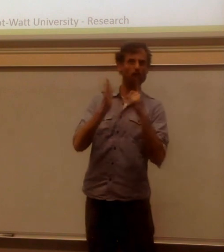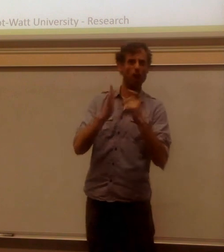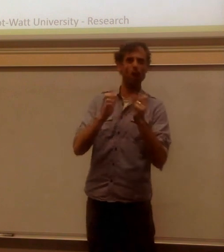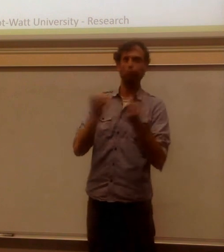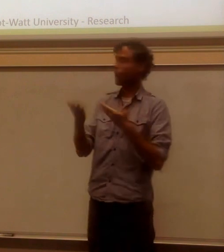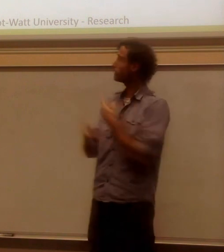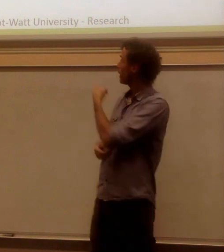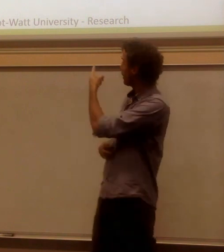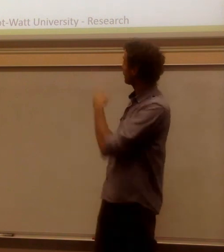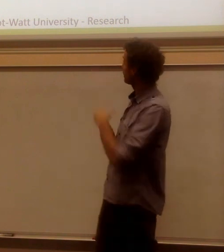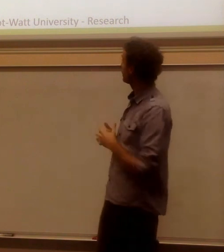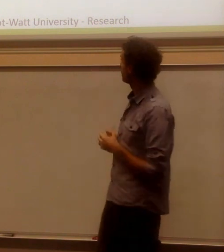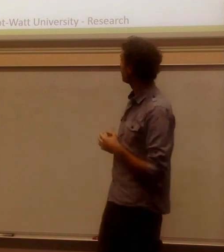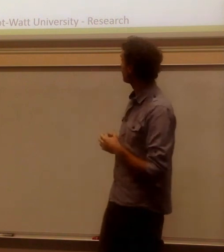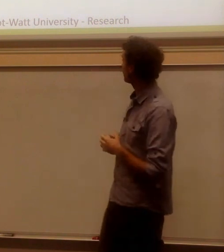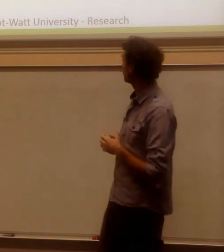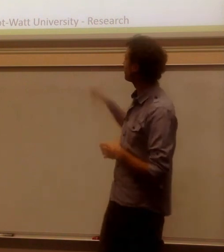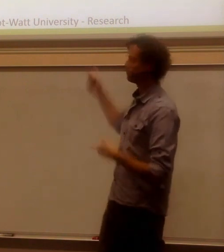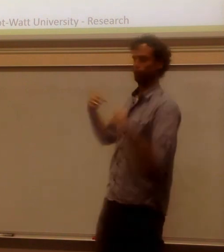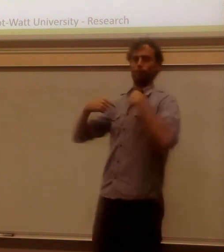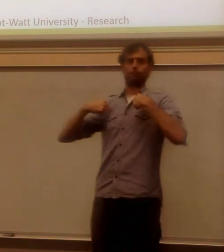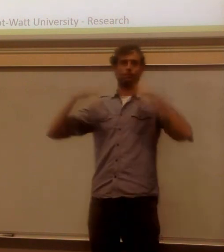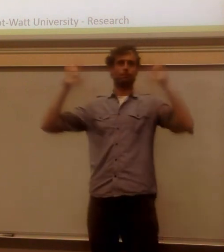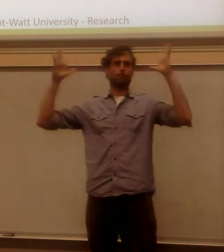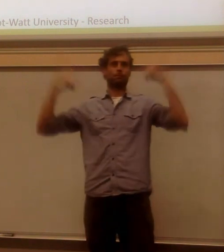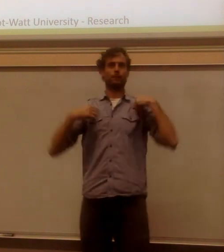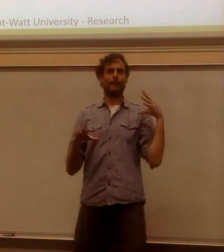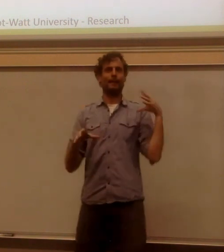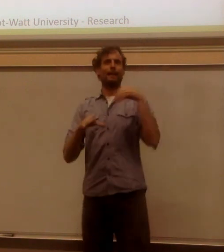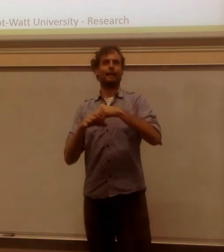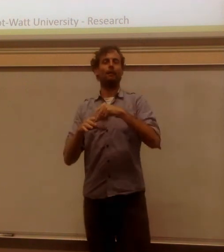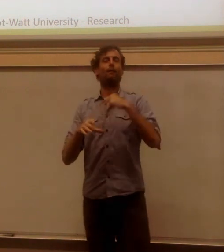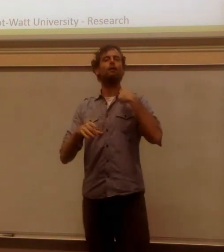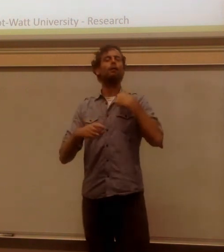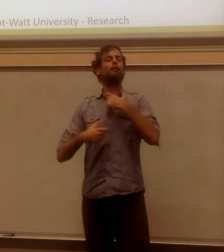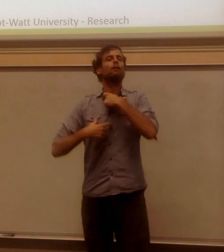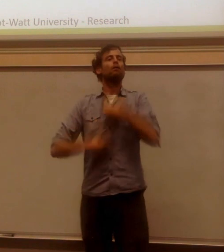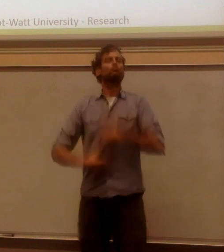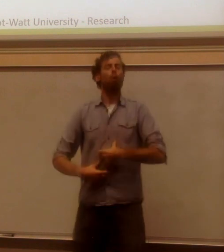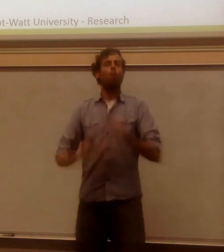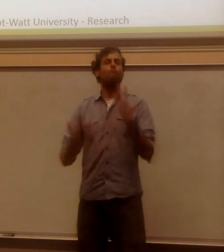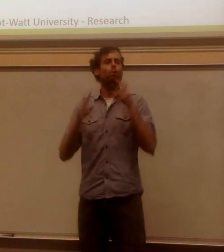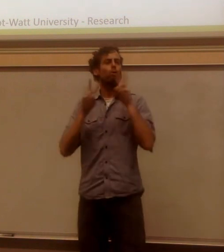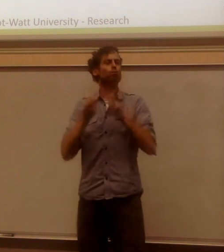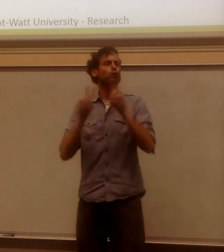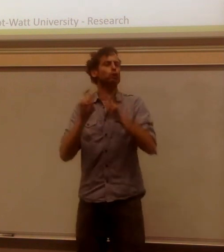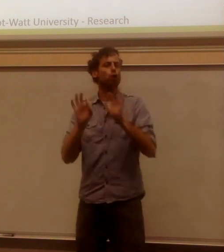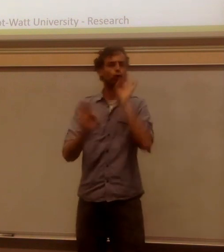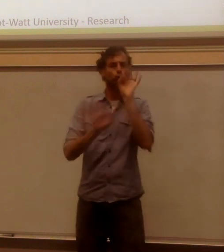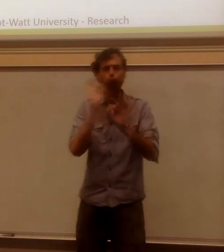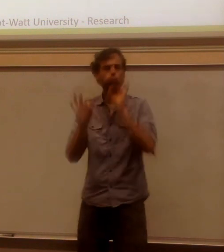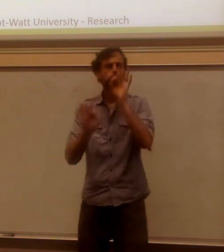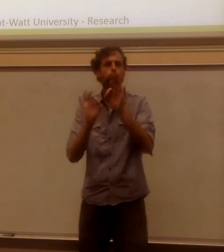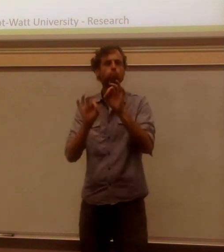a video relay service and video remote interpreting service provider here in the UK. And then we also had a team